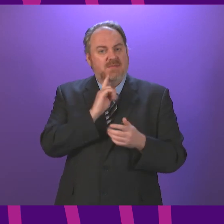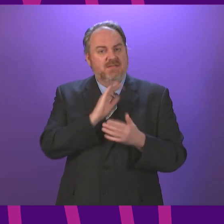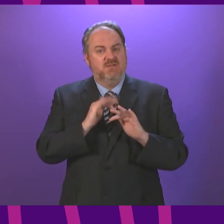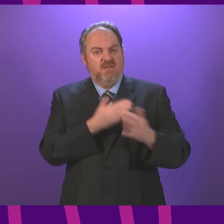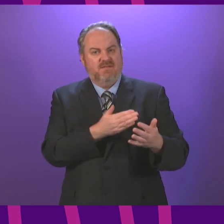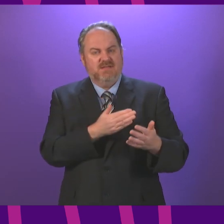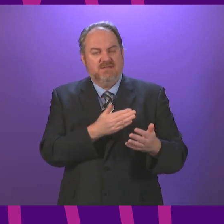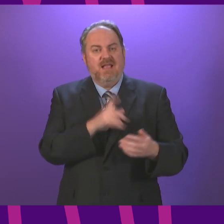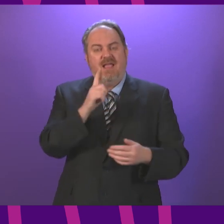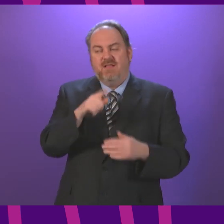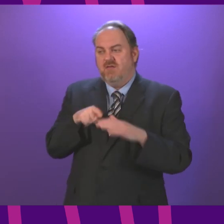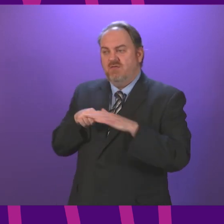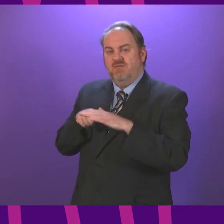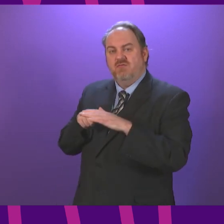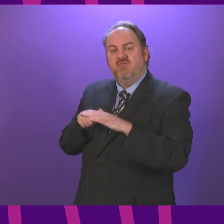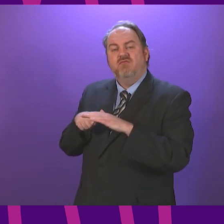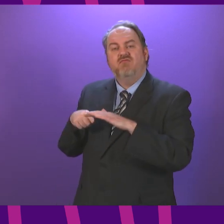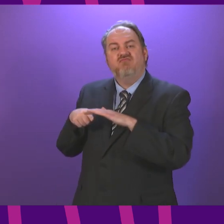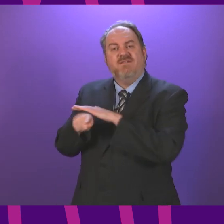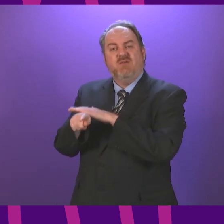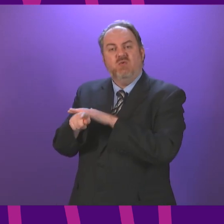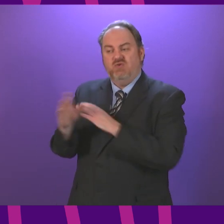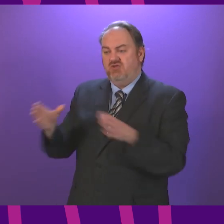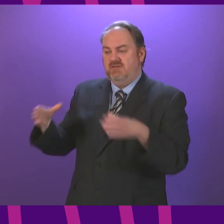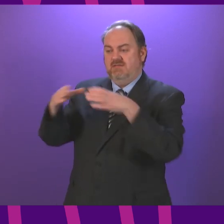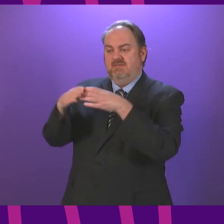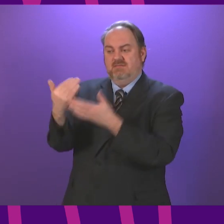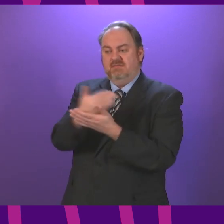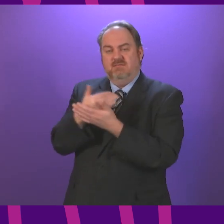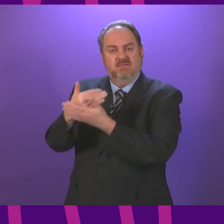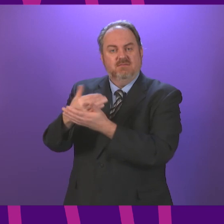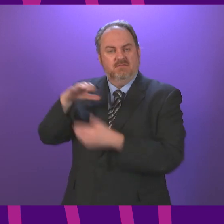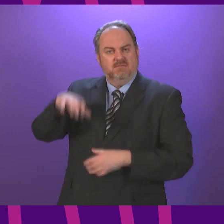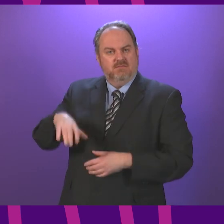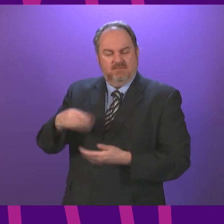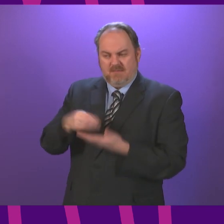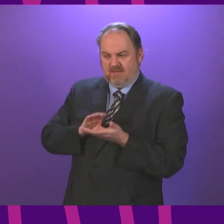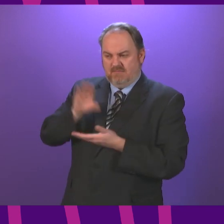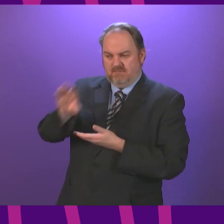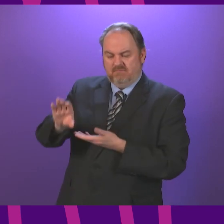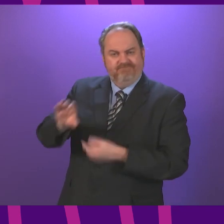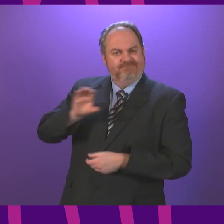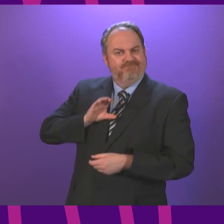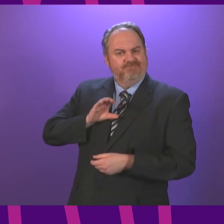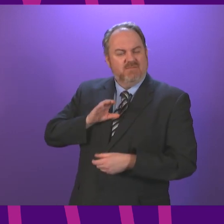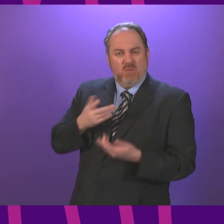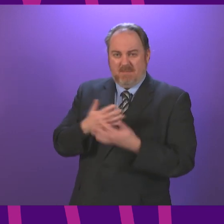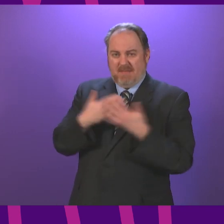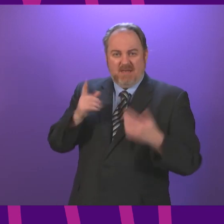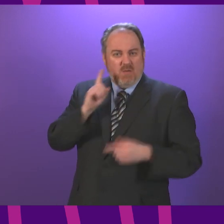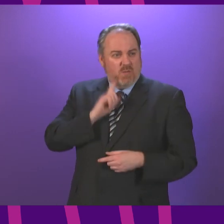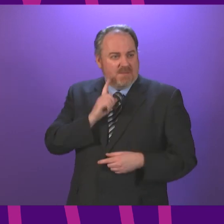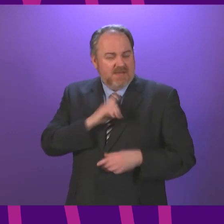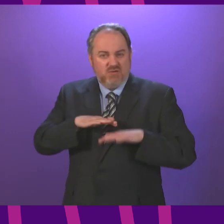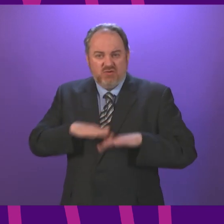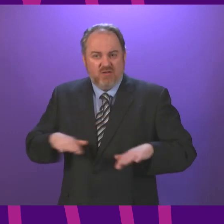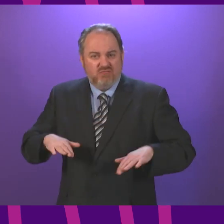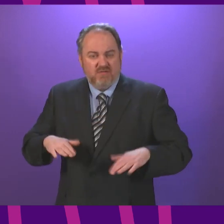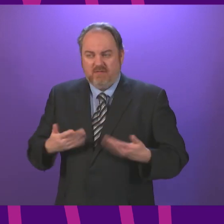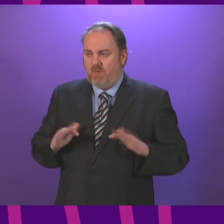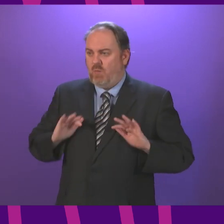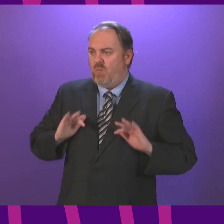including the refuge provision, will continue, but there are real concerns that many women and children will be left without a vital service